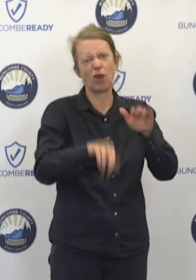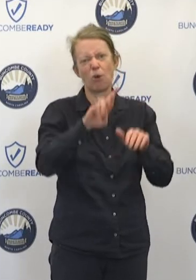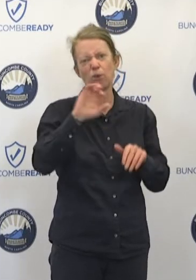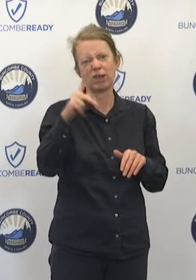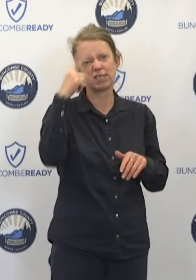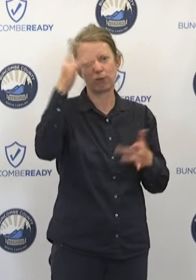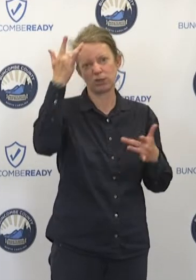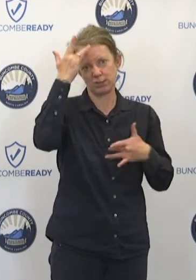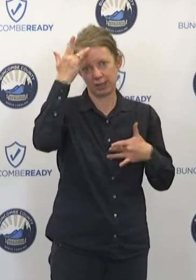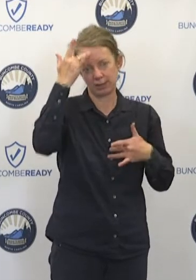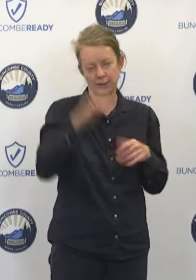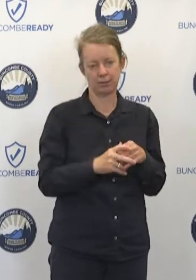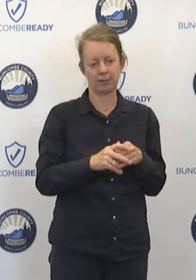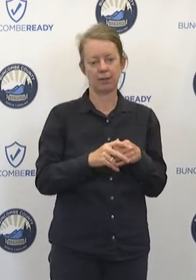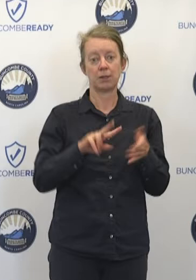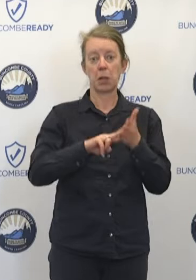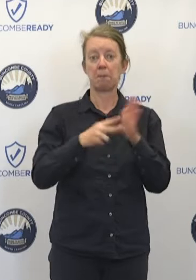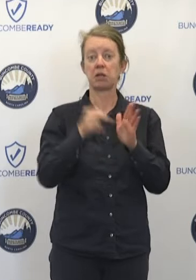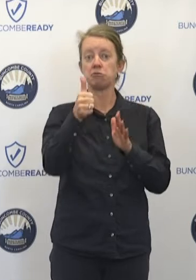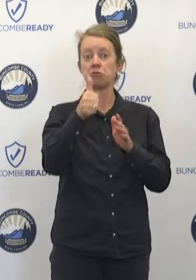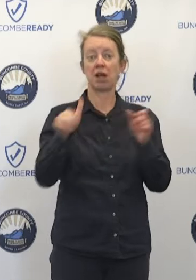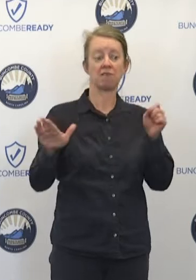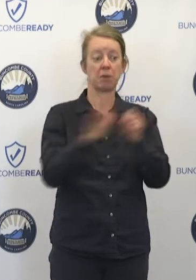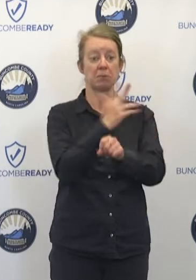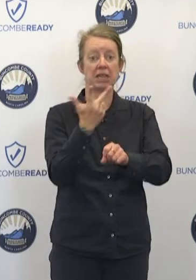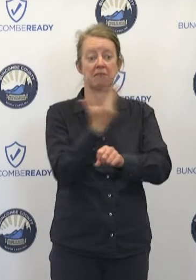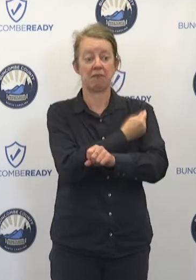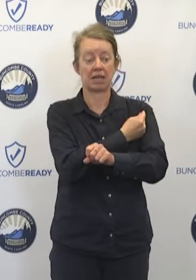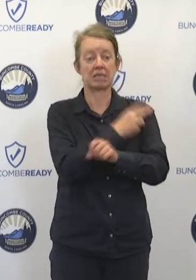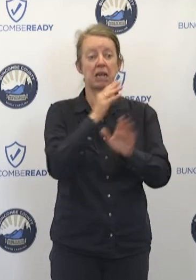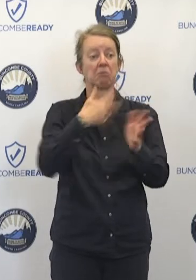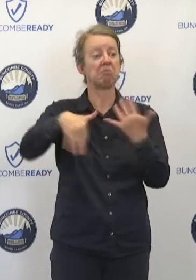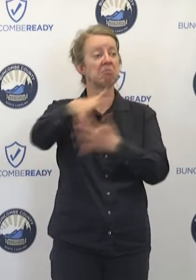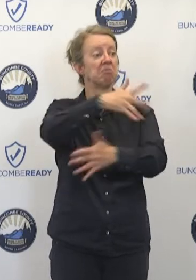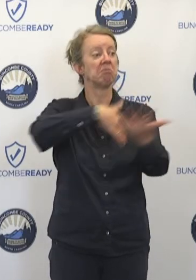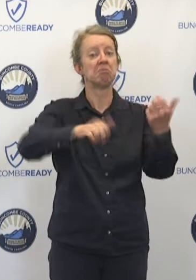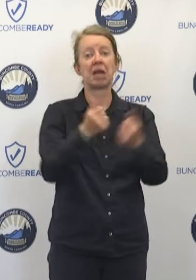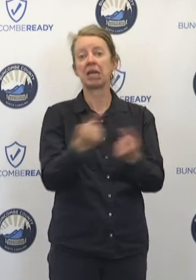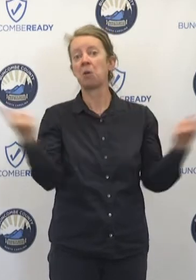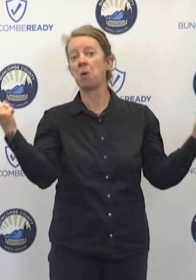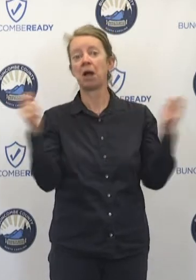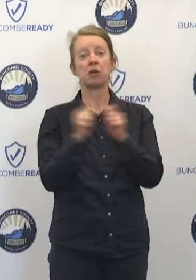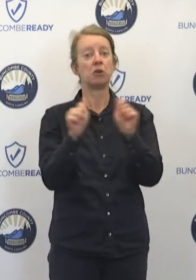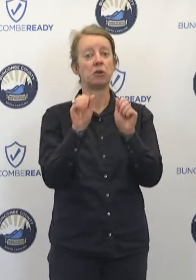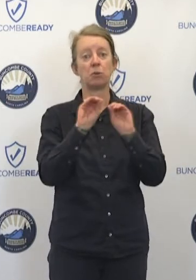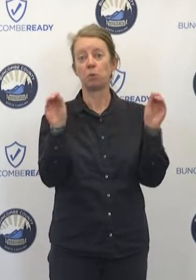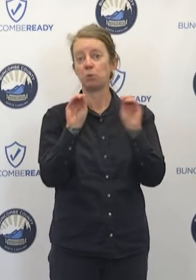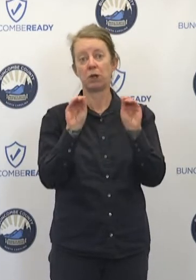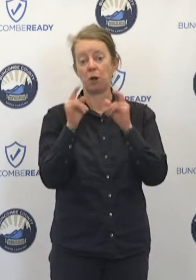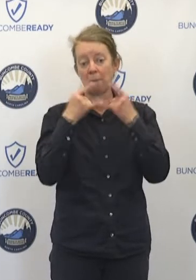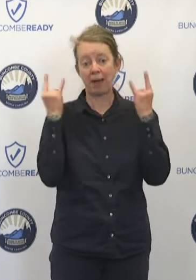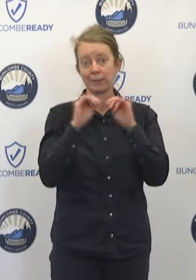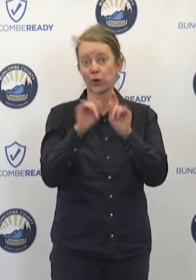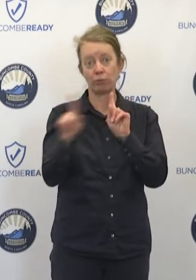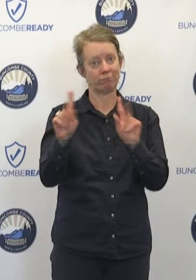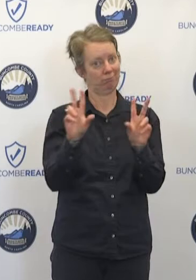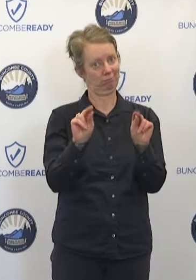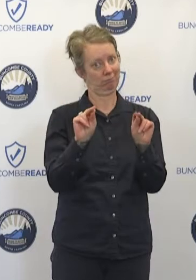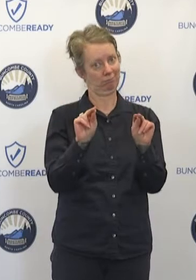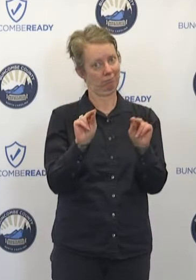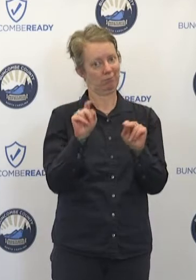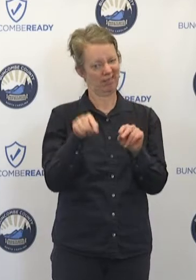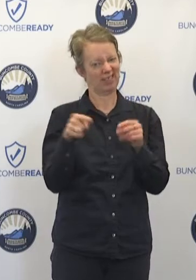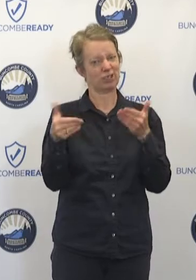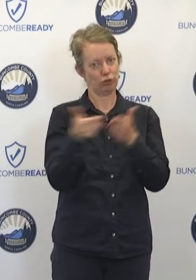This doesn't mean that if you are fully vaccinated, you can interact with the general public without a mask or social distancing. This guidance only applies to